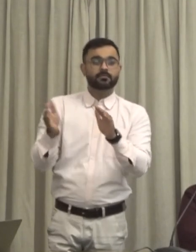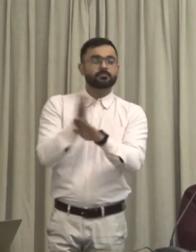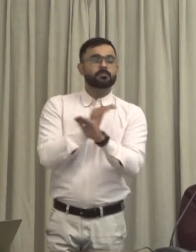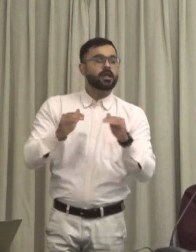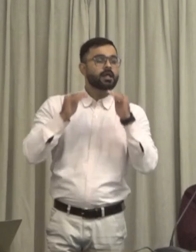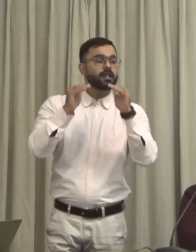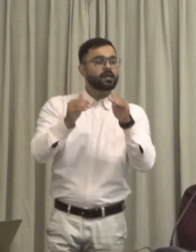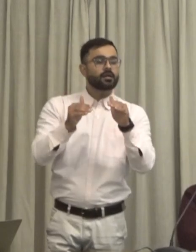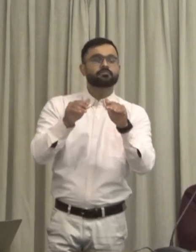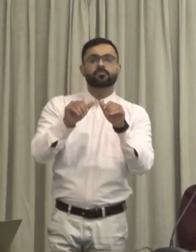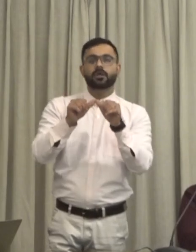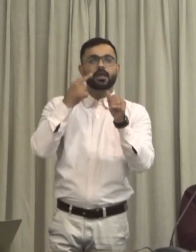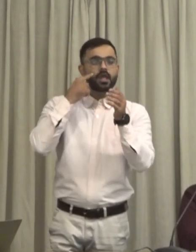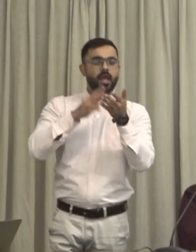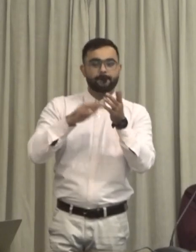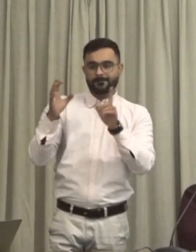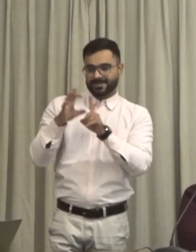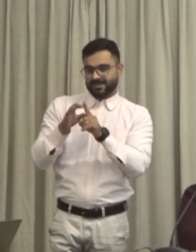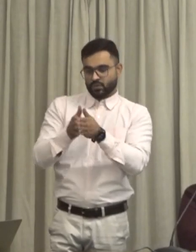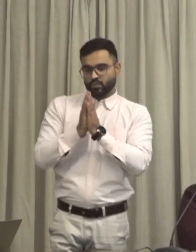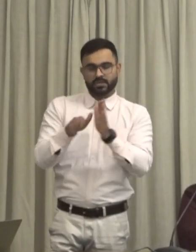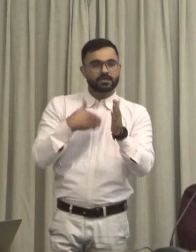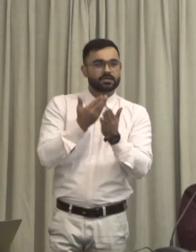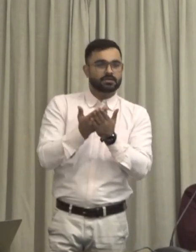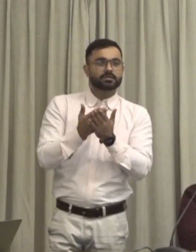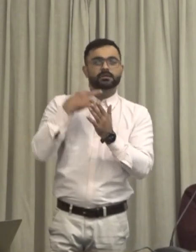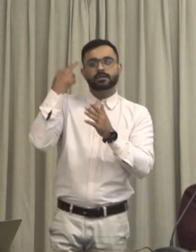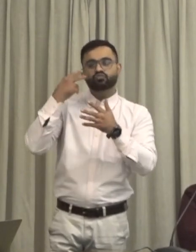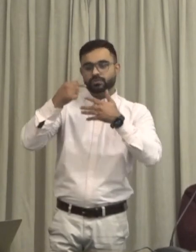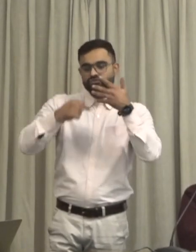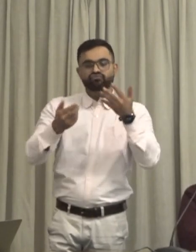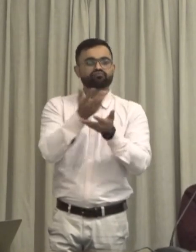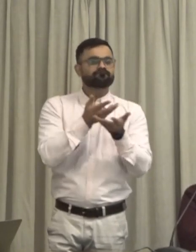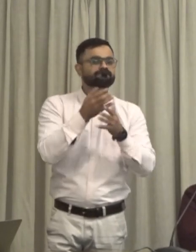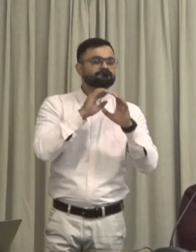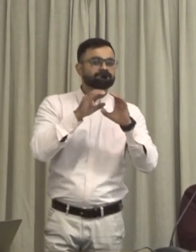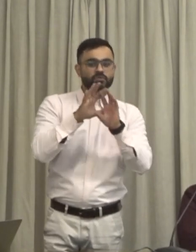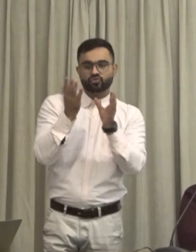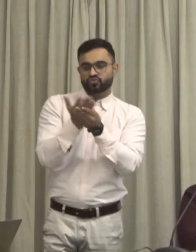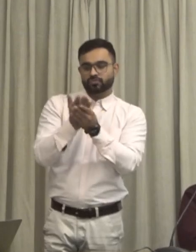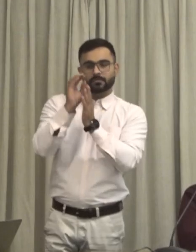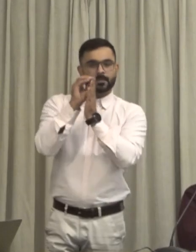medical directives, or AMDs, as I will refer to them during the course of this conversation, are documents